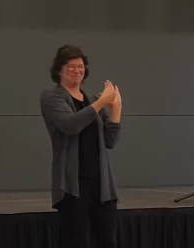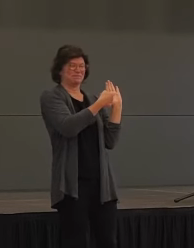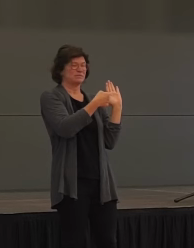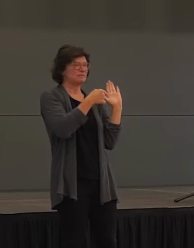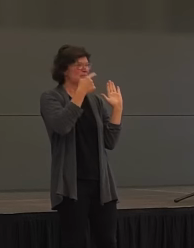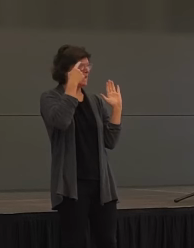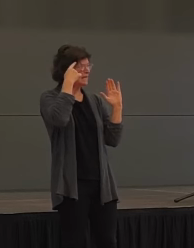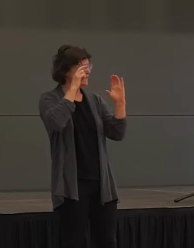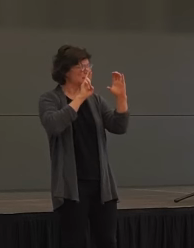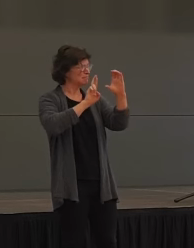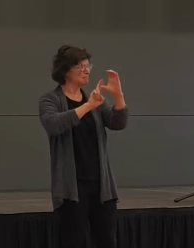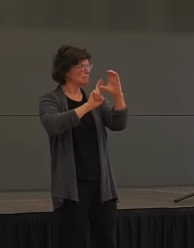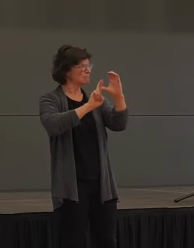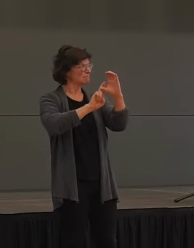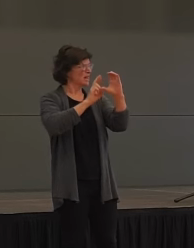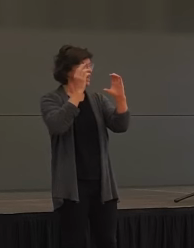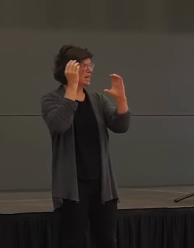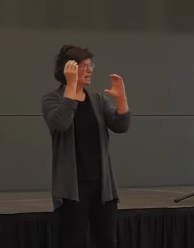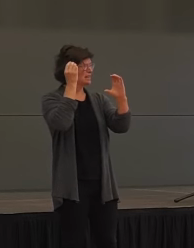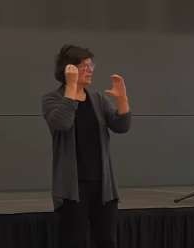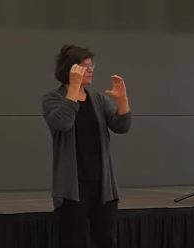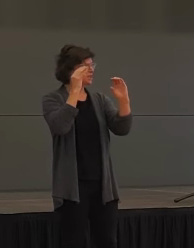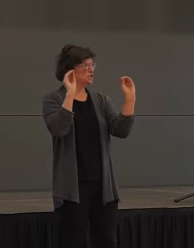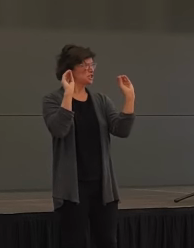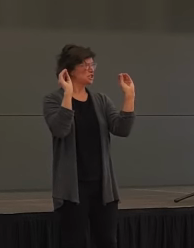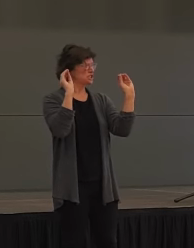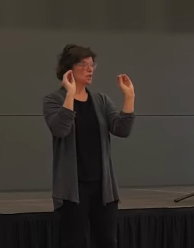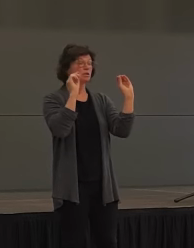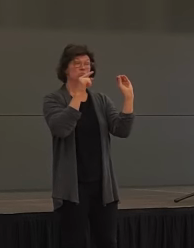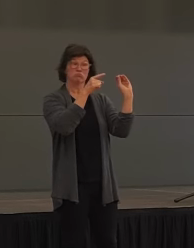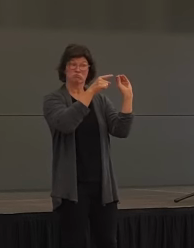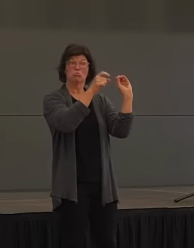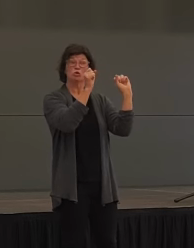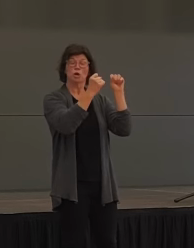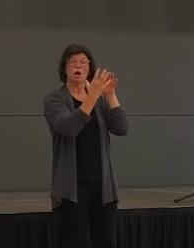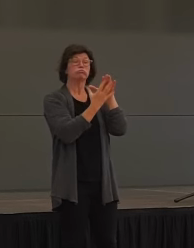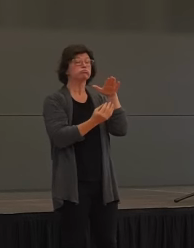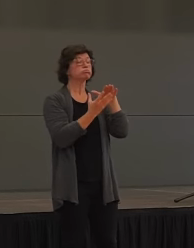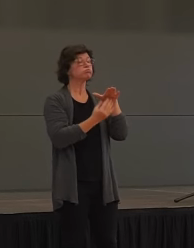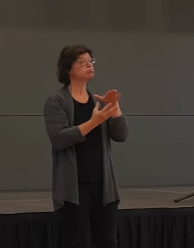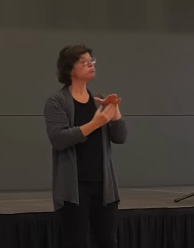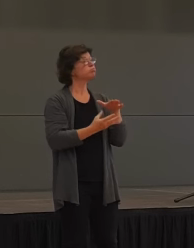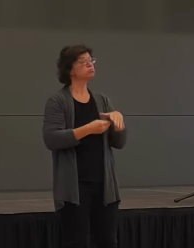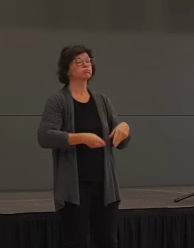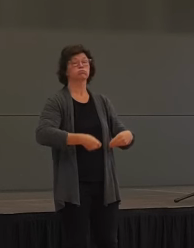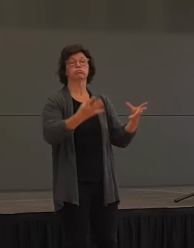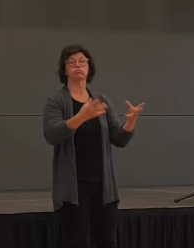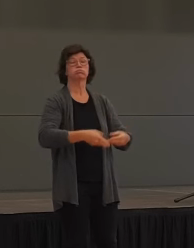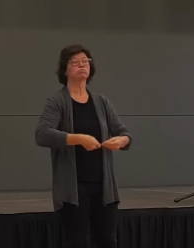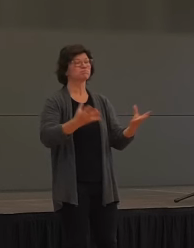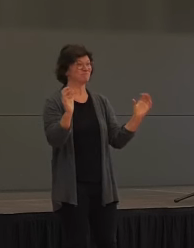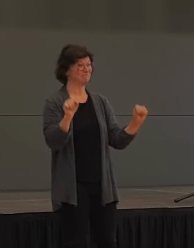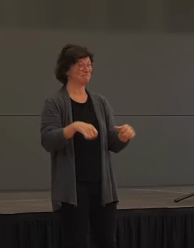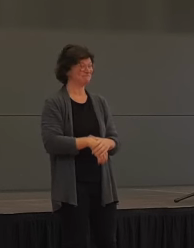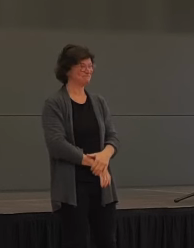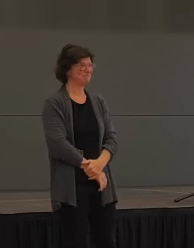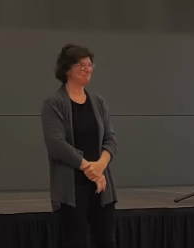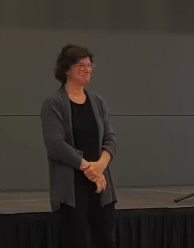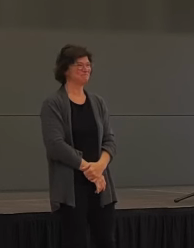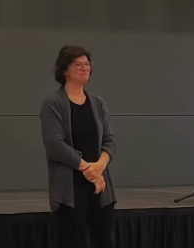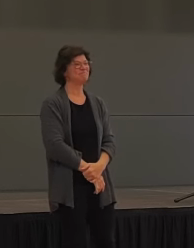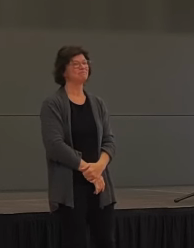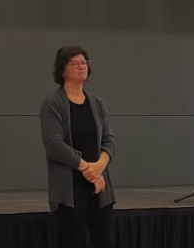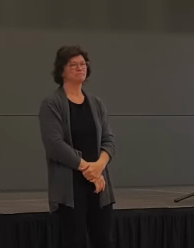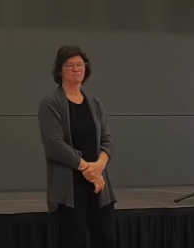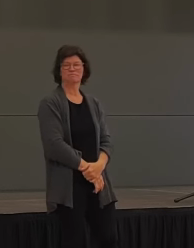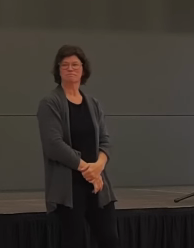copyright information, so you can copy this and distribute this as you see fit. One